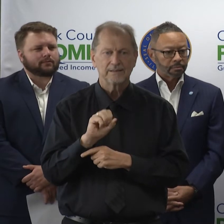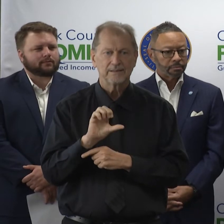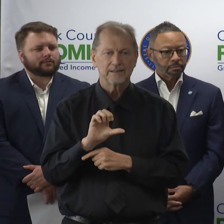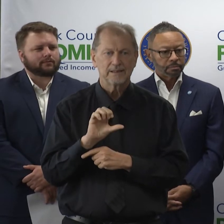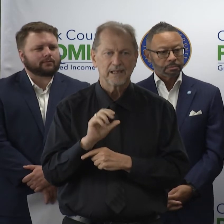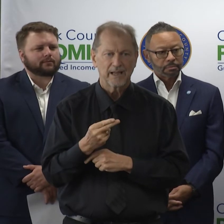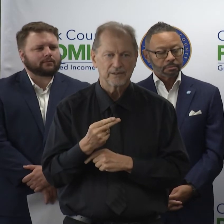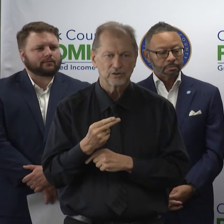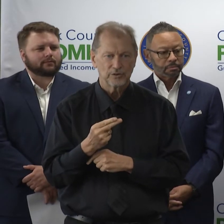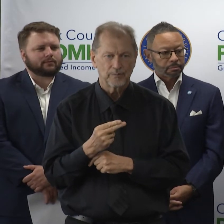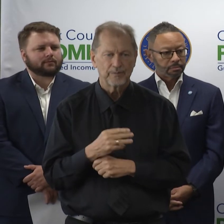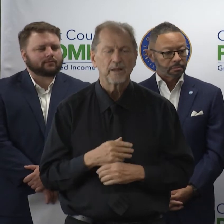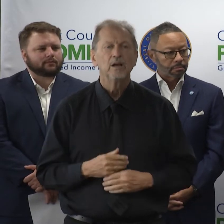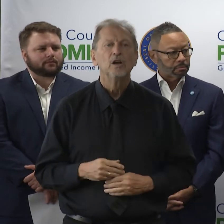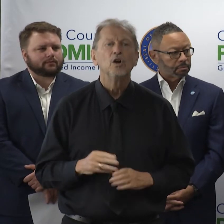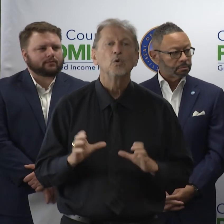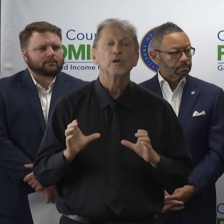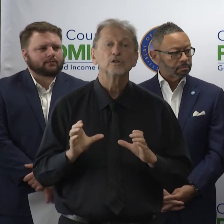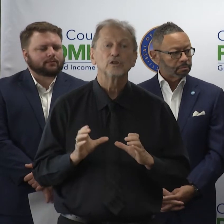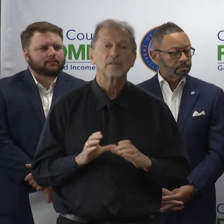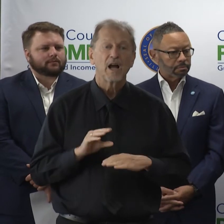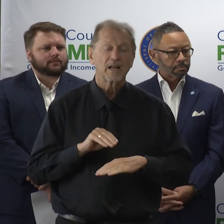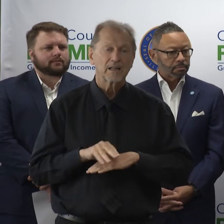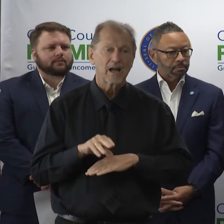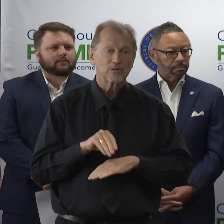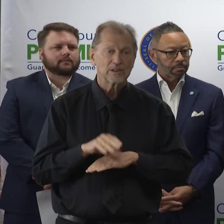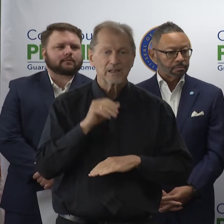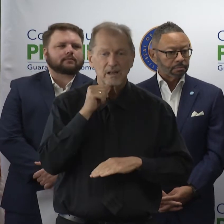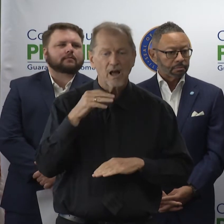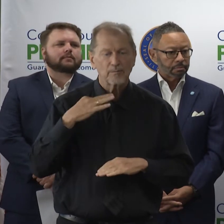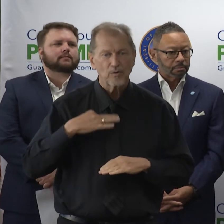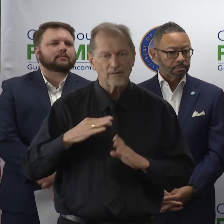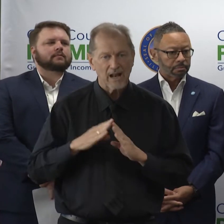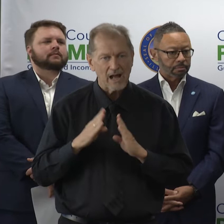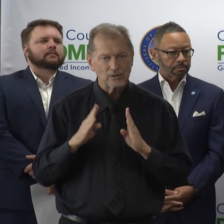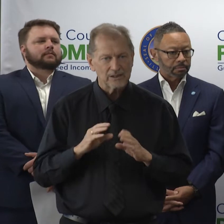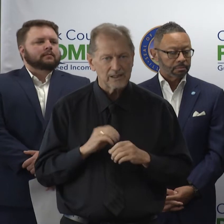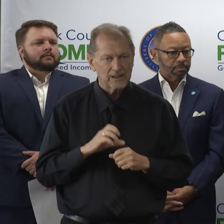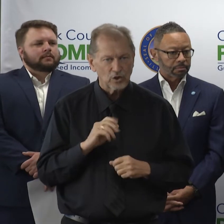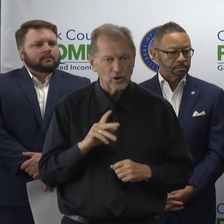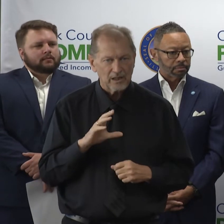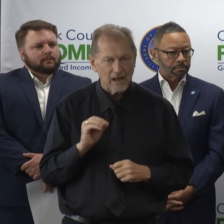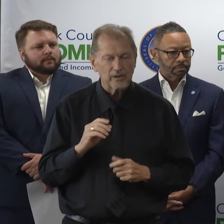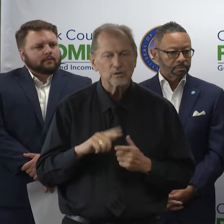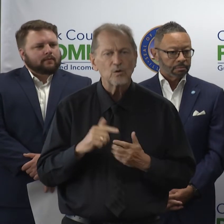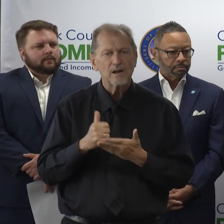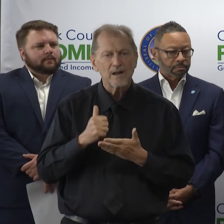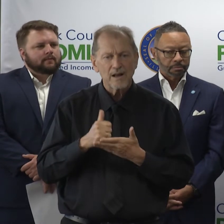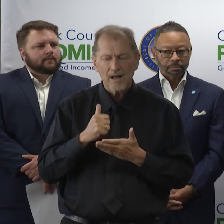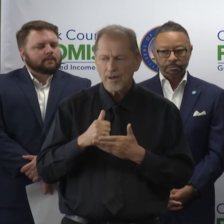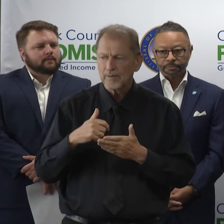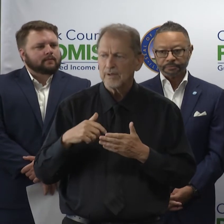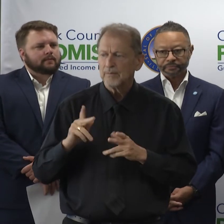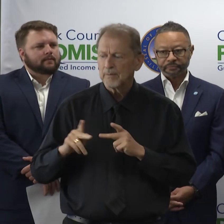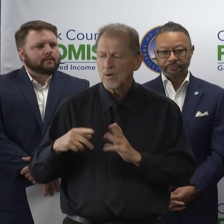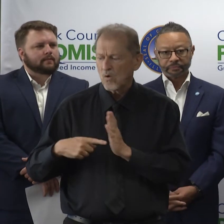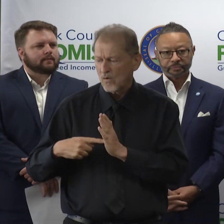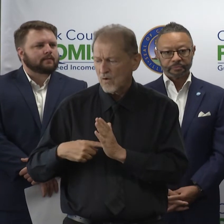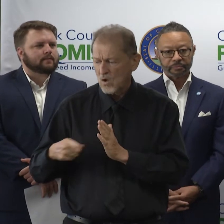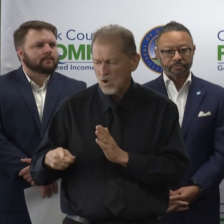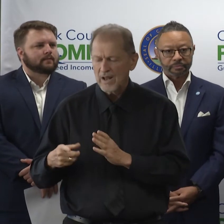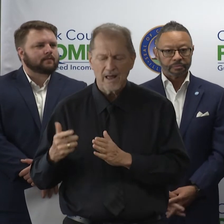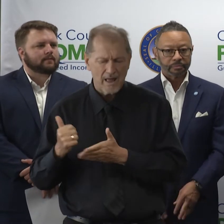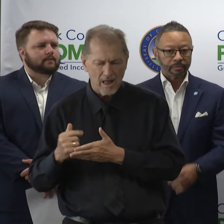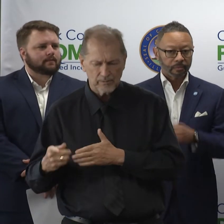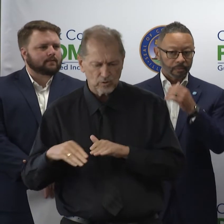HUD-certified housing counseling nonprofit organizations in Cook County, supporting the affordable and sustainable housing needs of residents